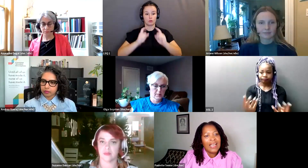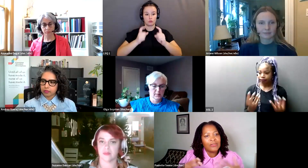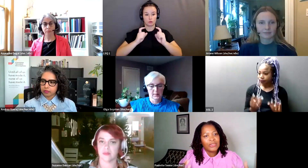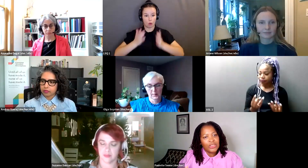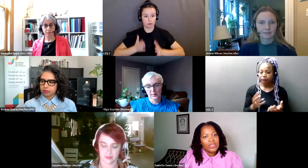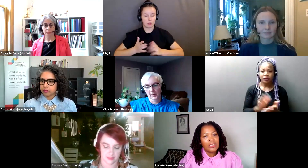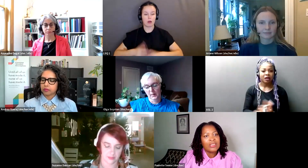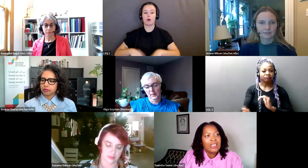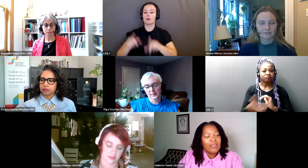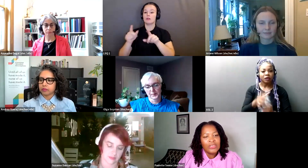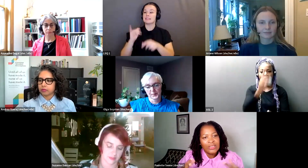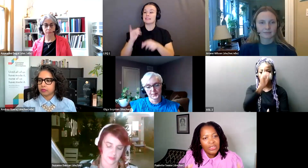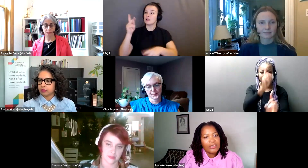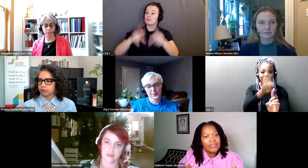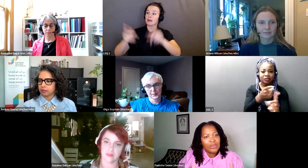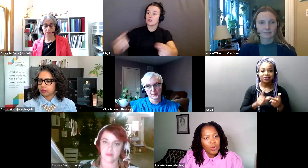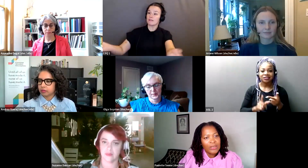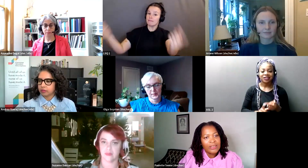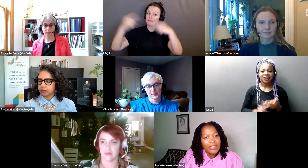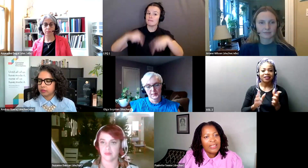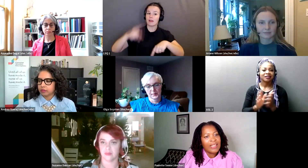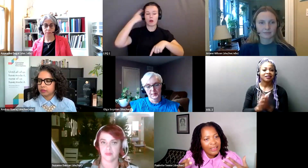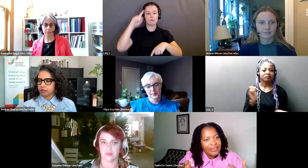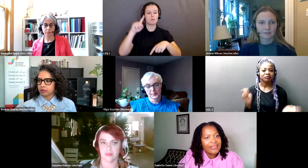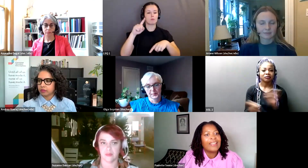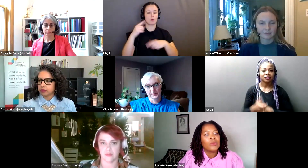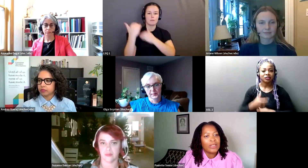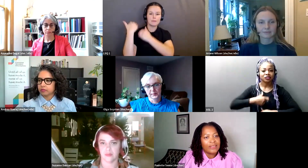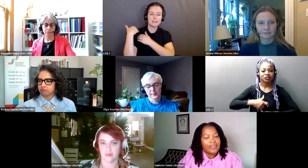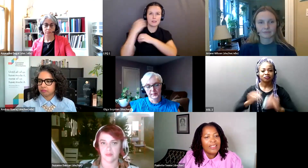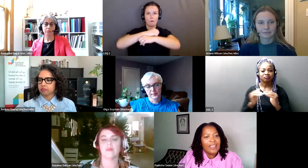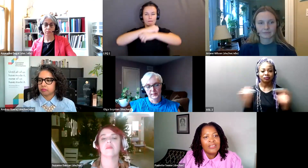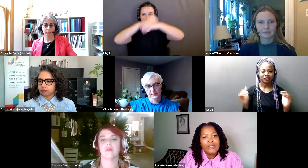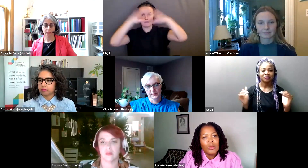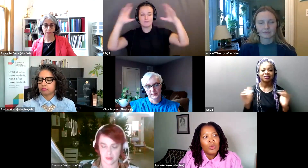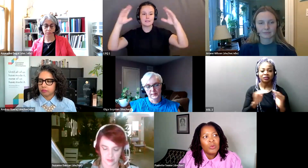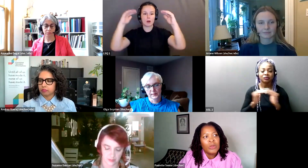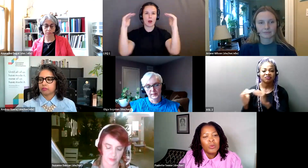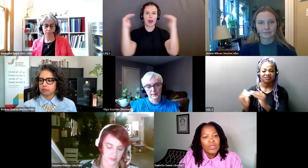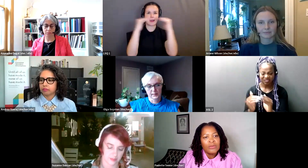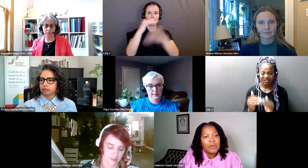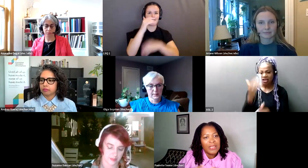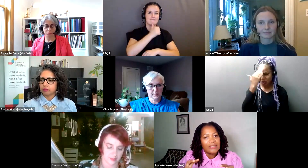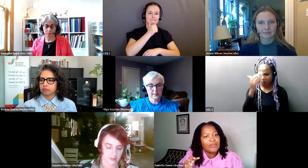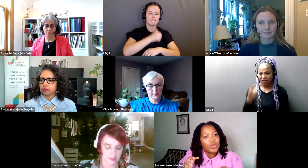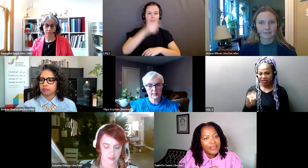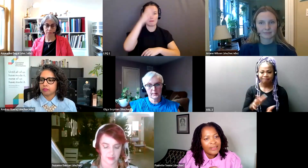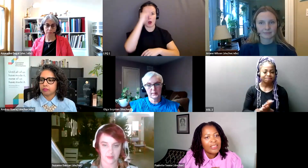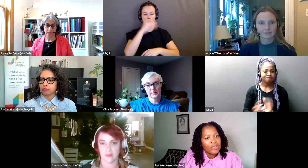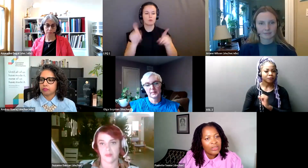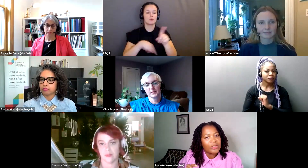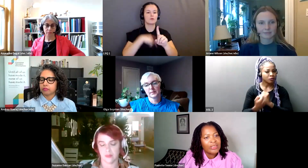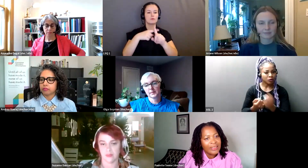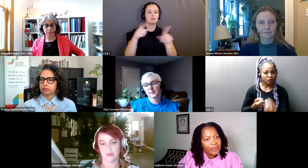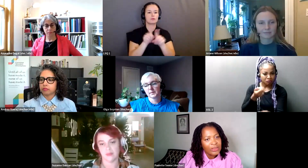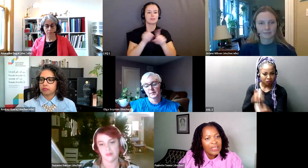mission and vision of gender justice and equality, that they stand with us. And so we work from a place of trusting